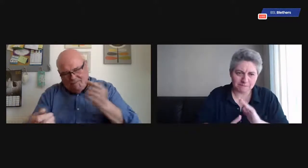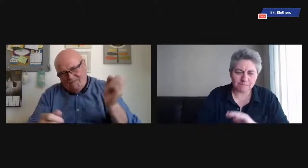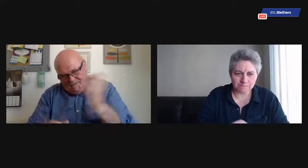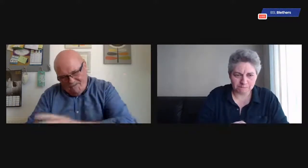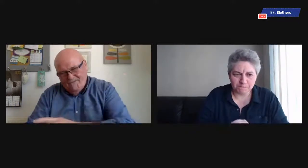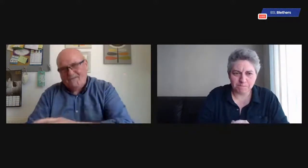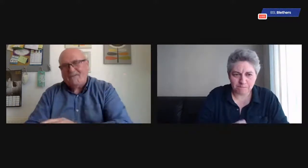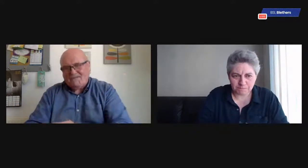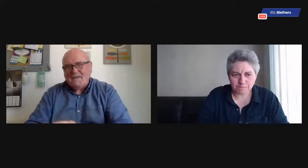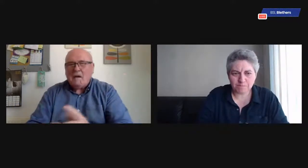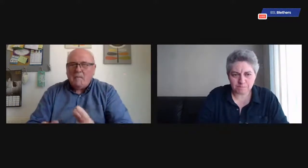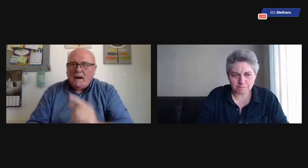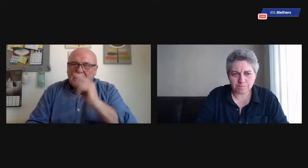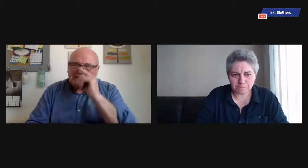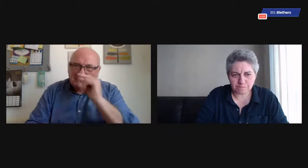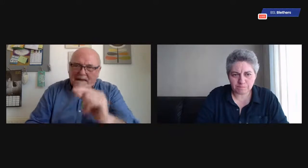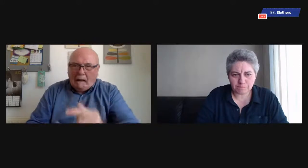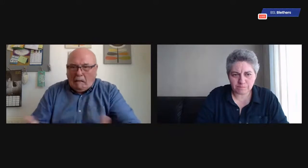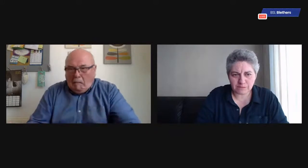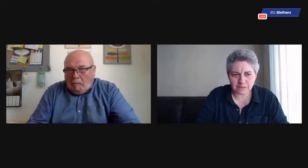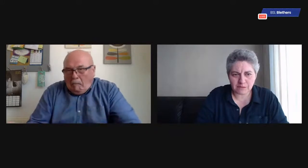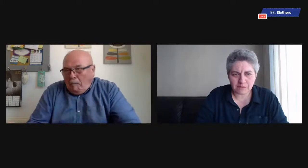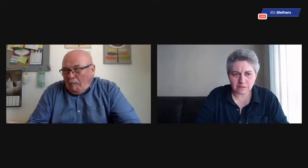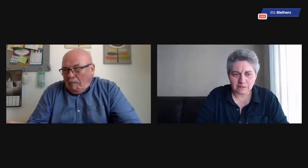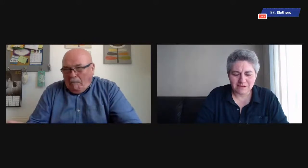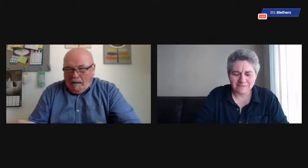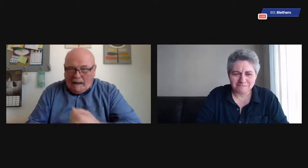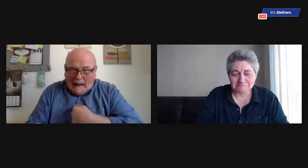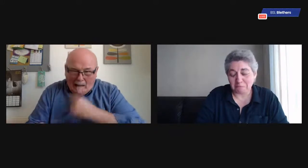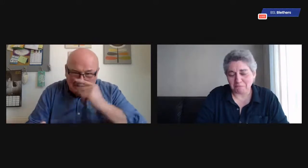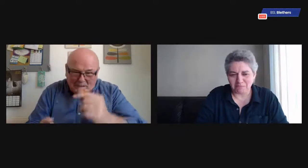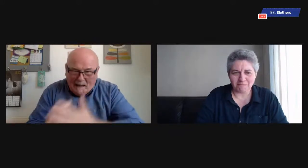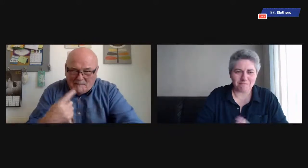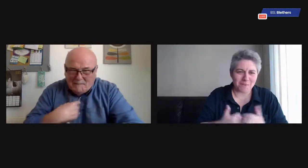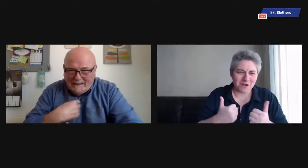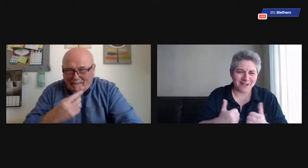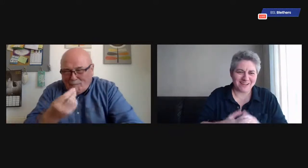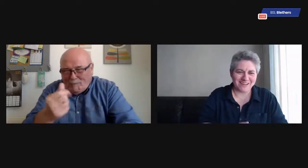this disclosure, but when you're doing deaf intermediate, it's every year.